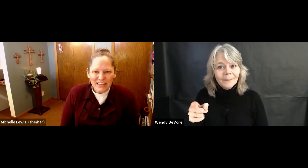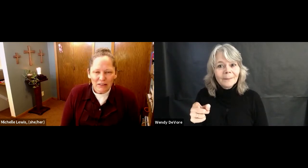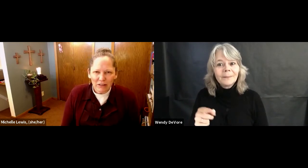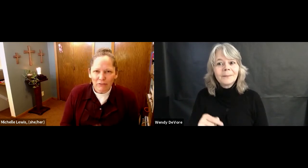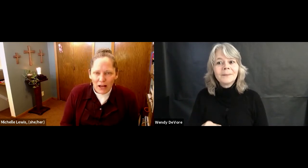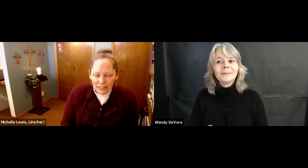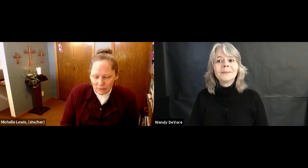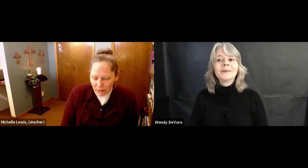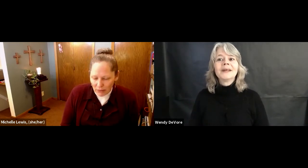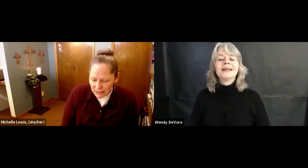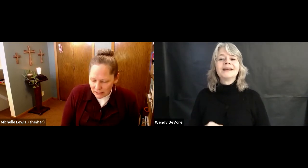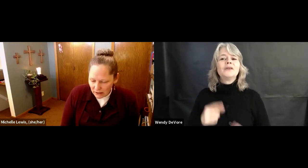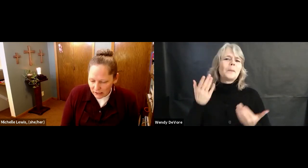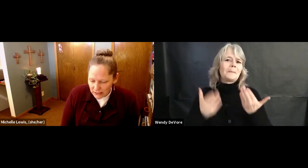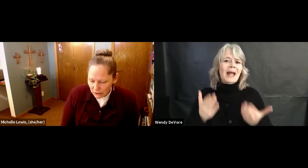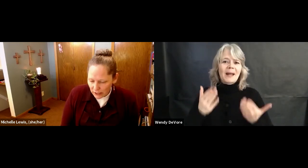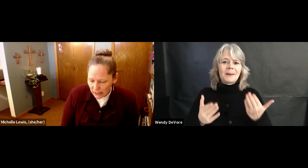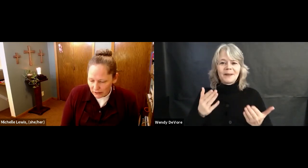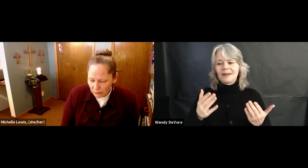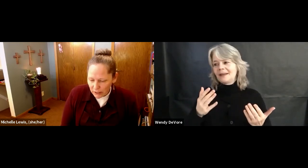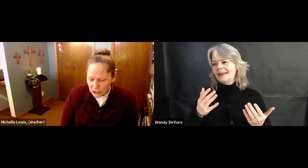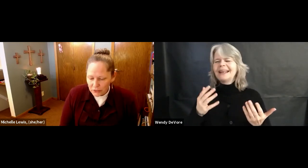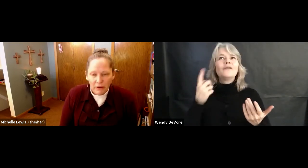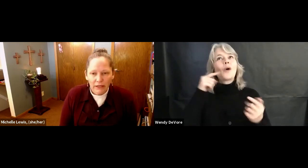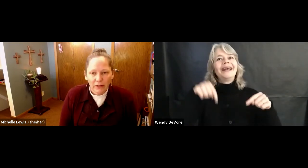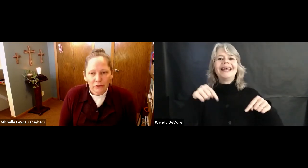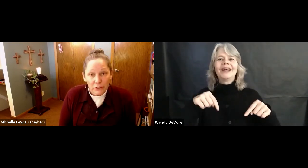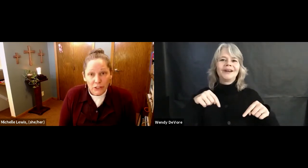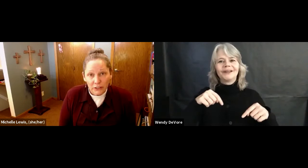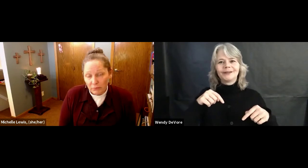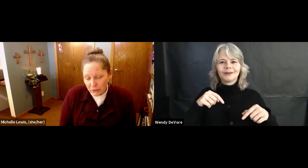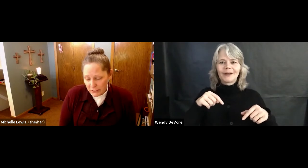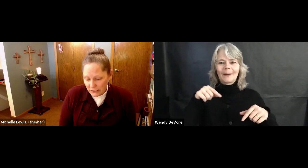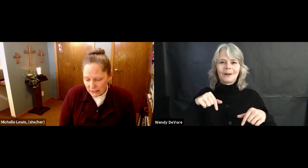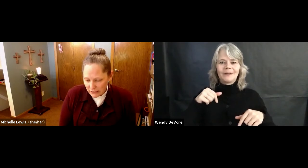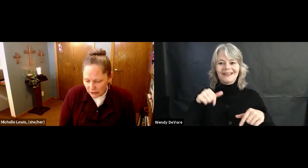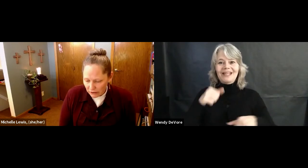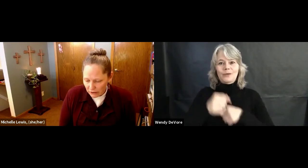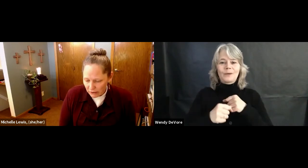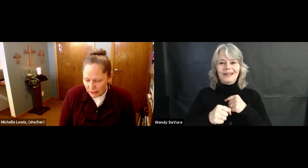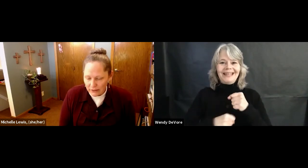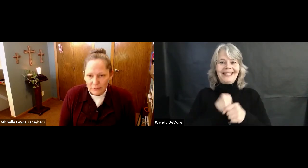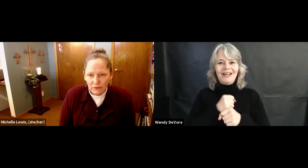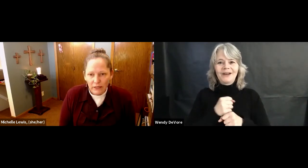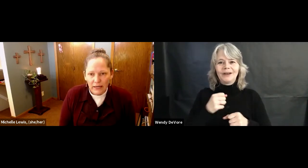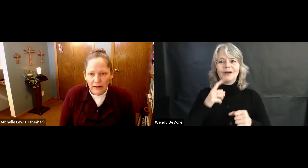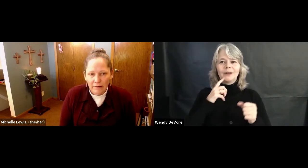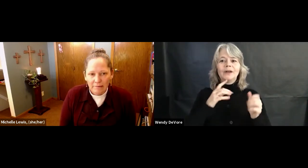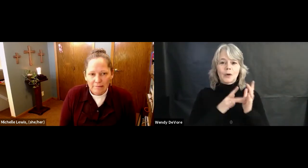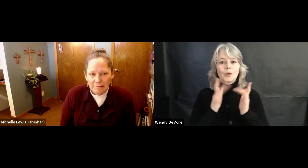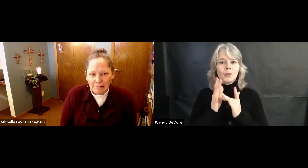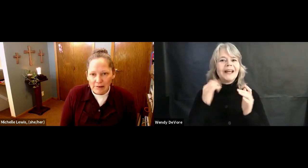I think like for us, it might be telling a story in which another Christian person is the hero in the story.